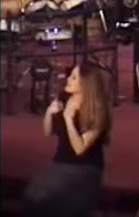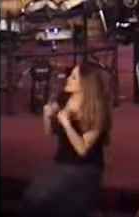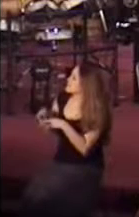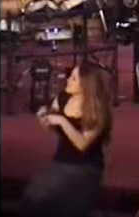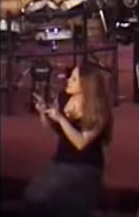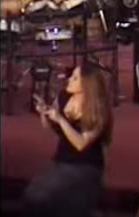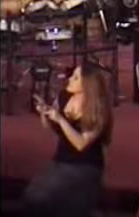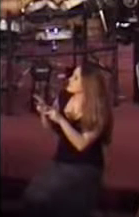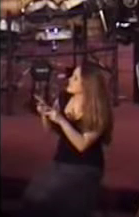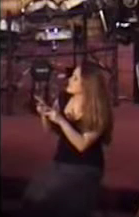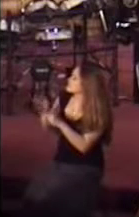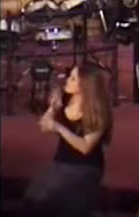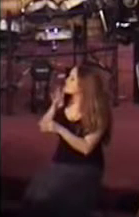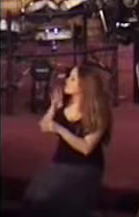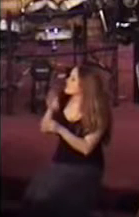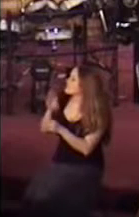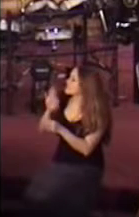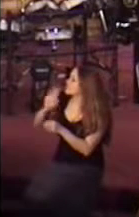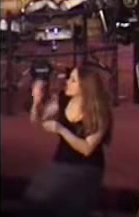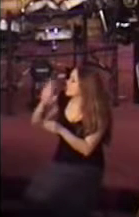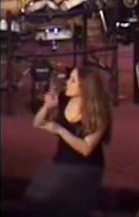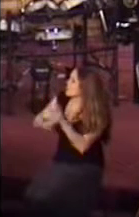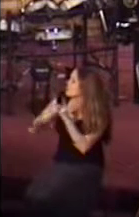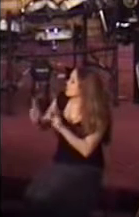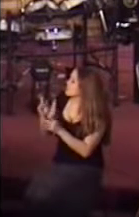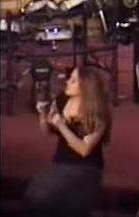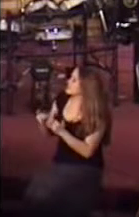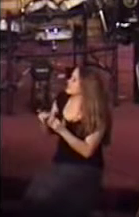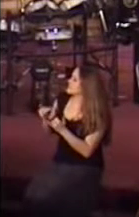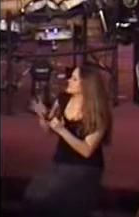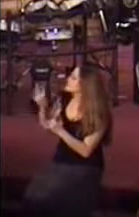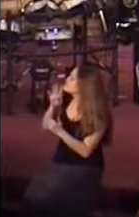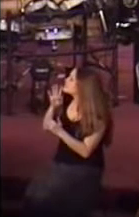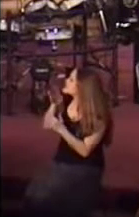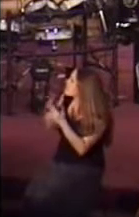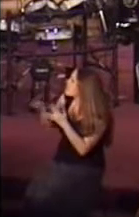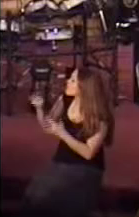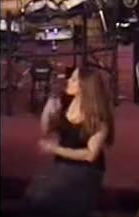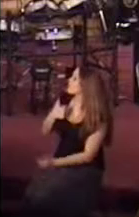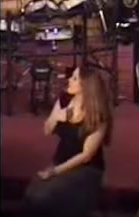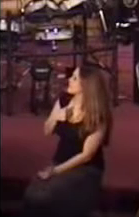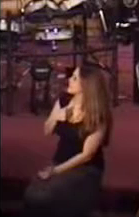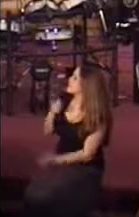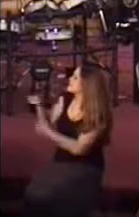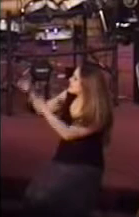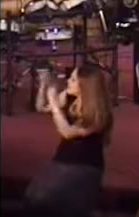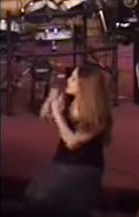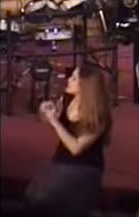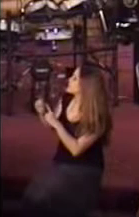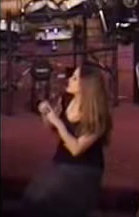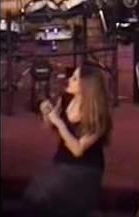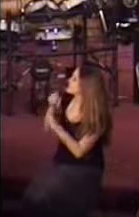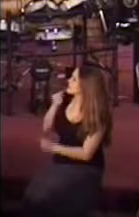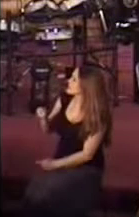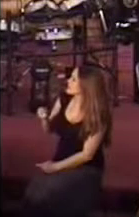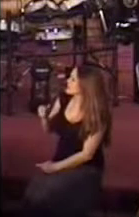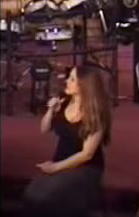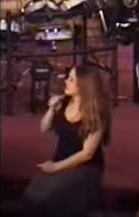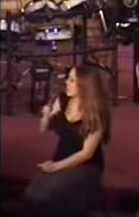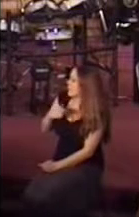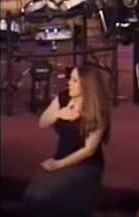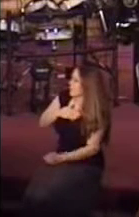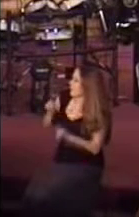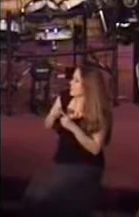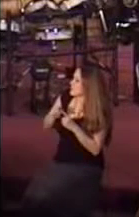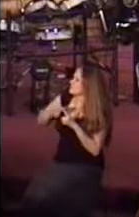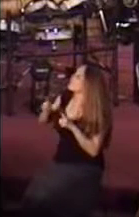here today. And God, I pray that you would speak through me. Give me your words to say, not Charles, but speak